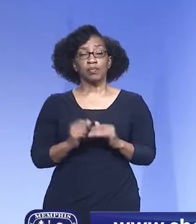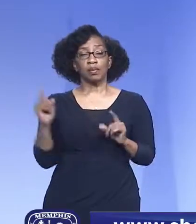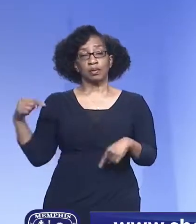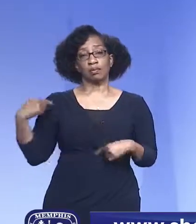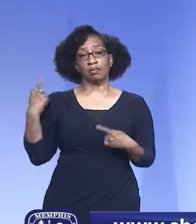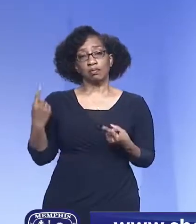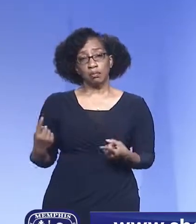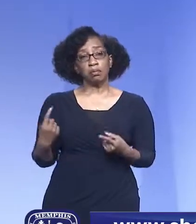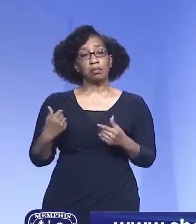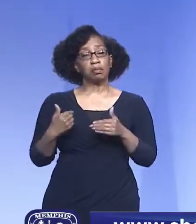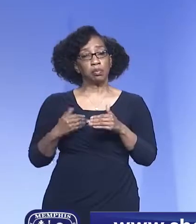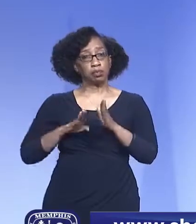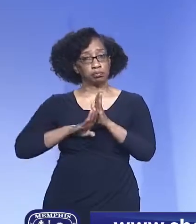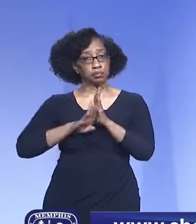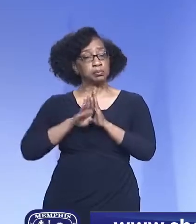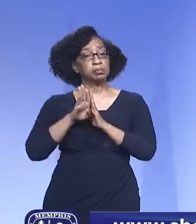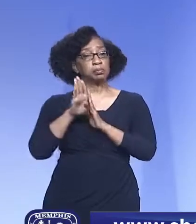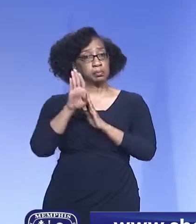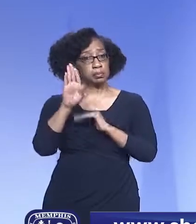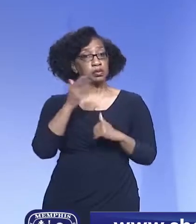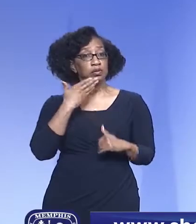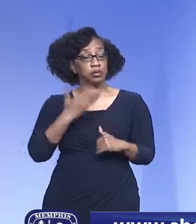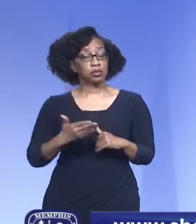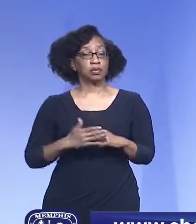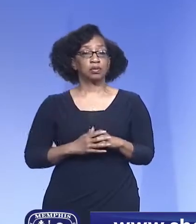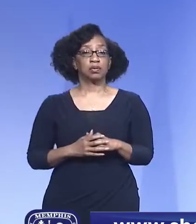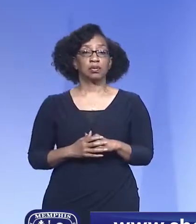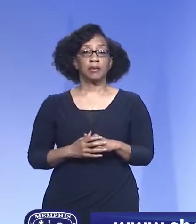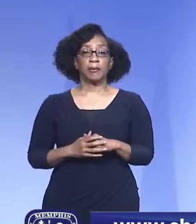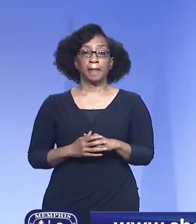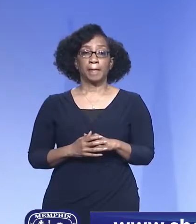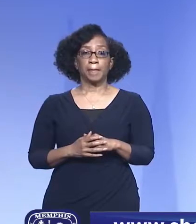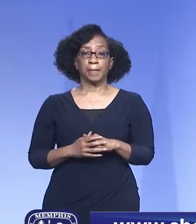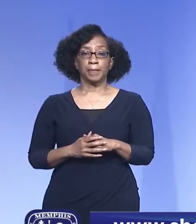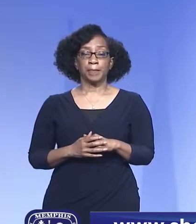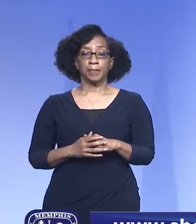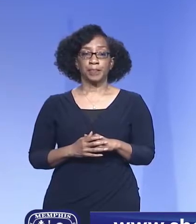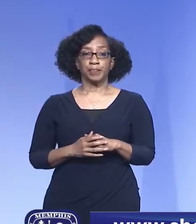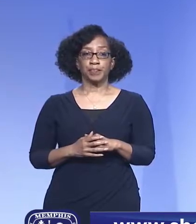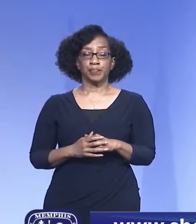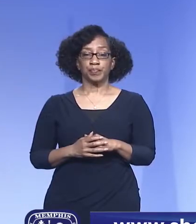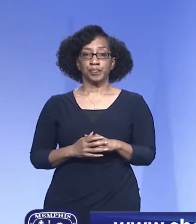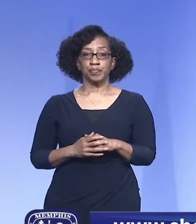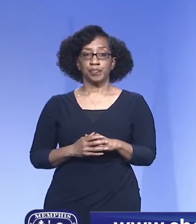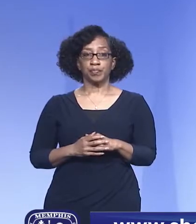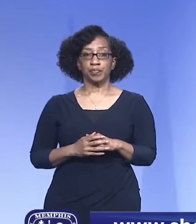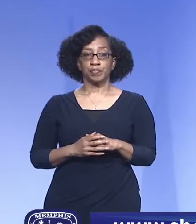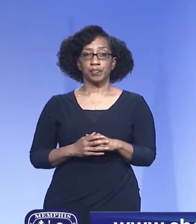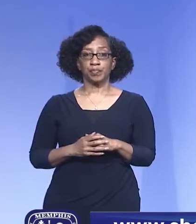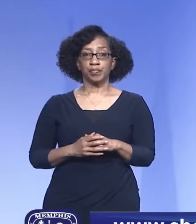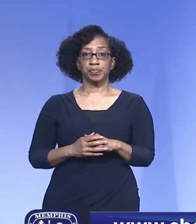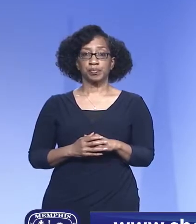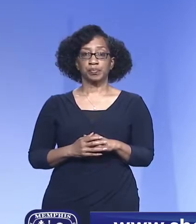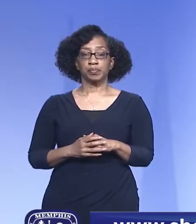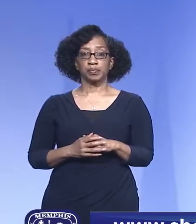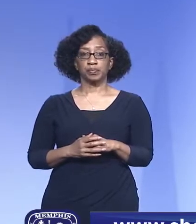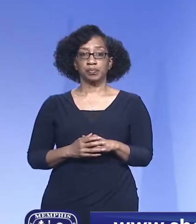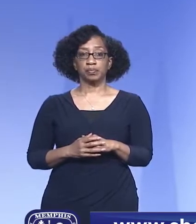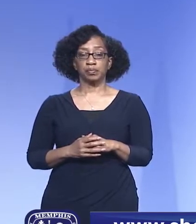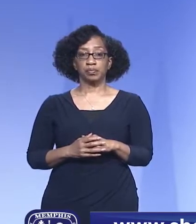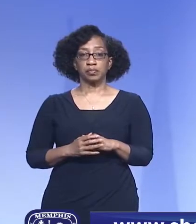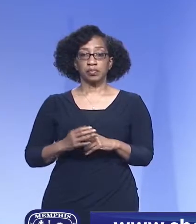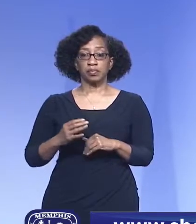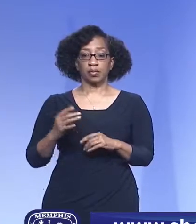progress. One of the things is that if we do not experience a surge